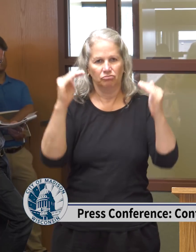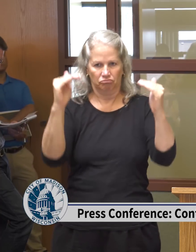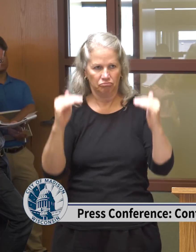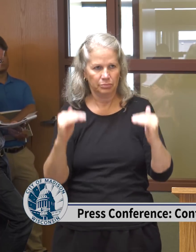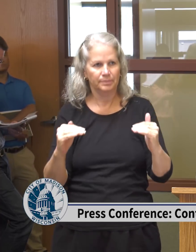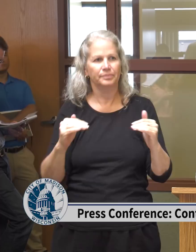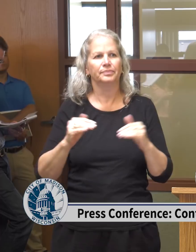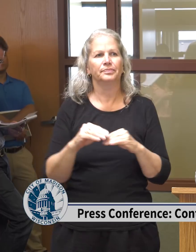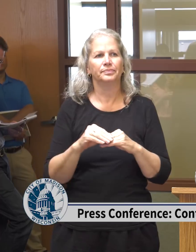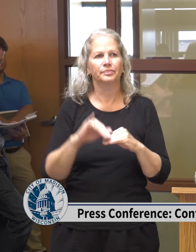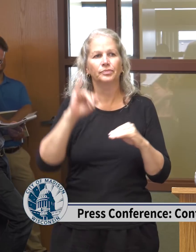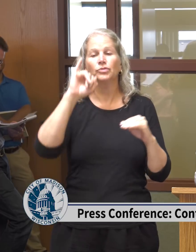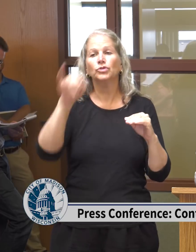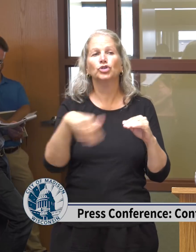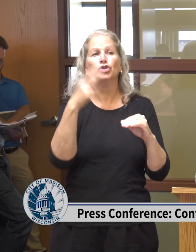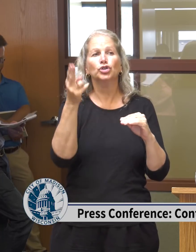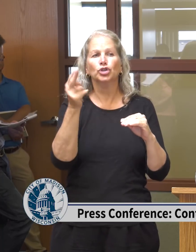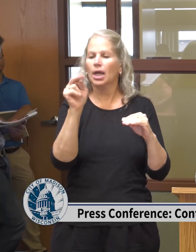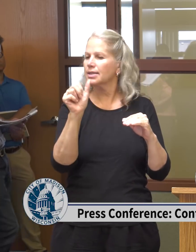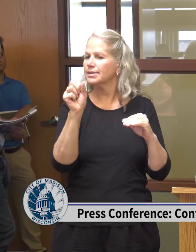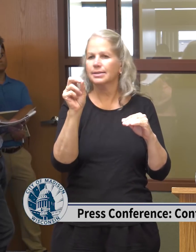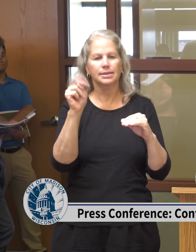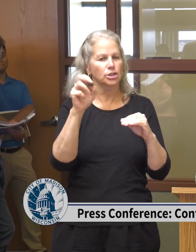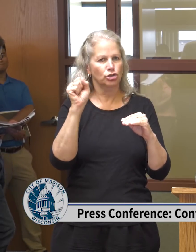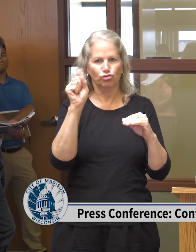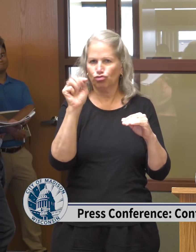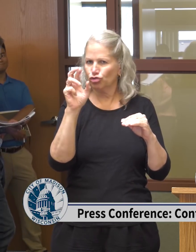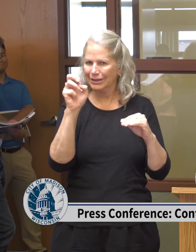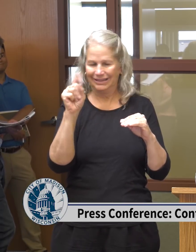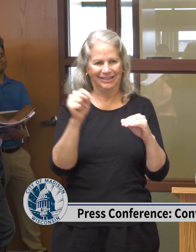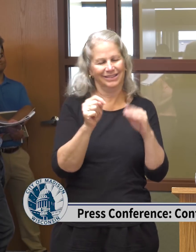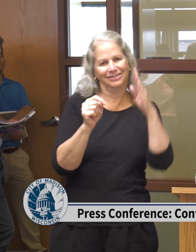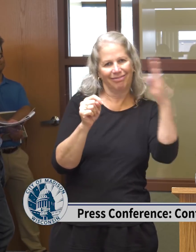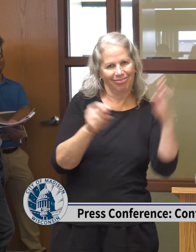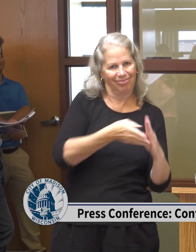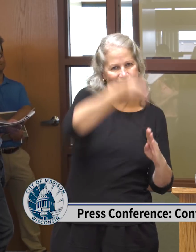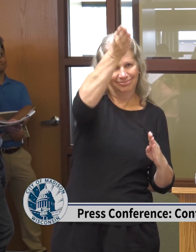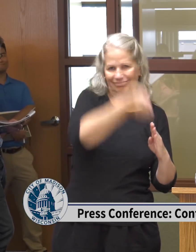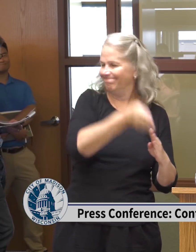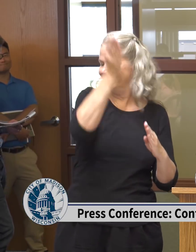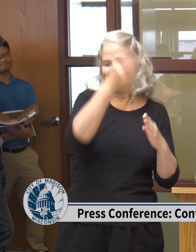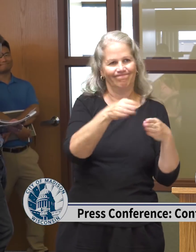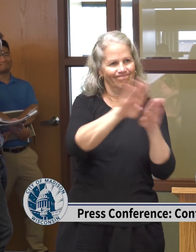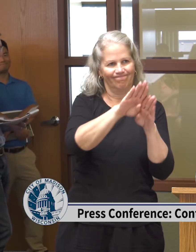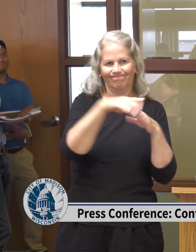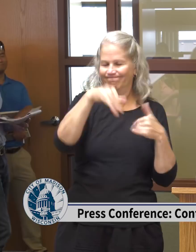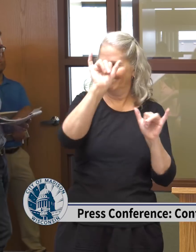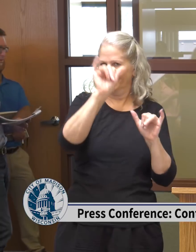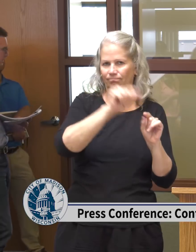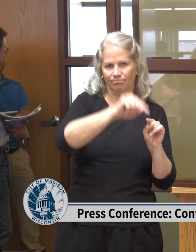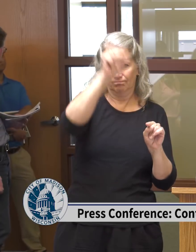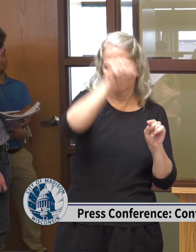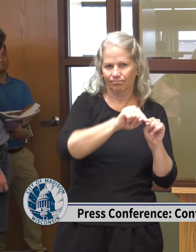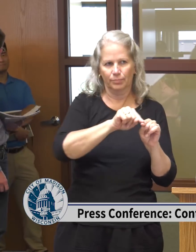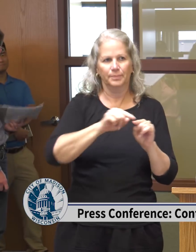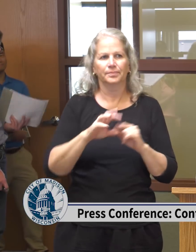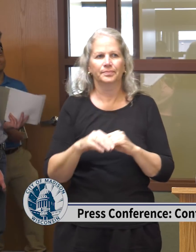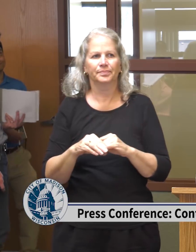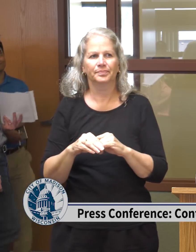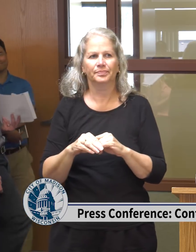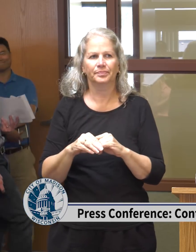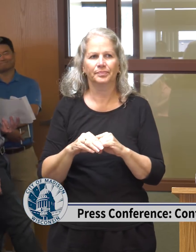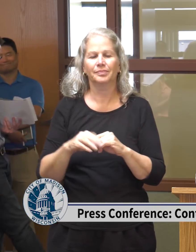reopened. East Main by the Yahar River and Northern Court is still